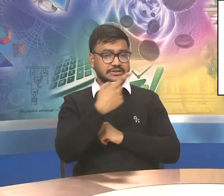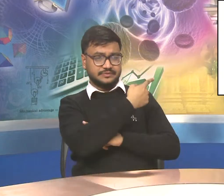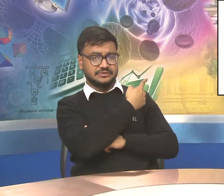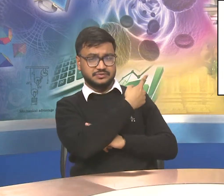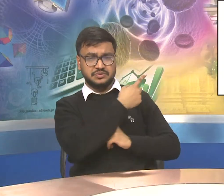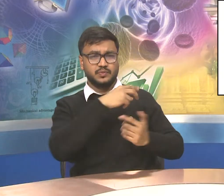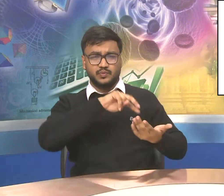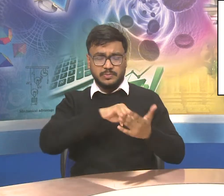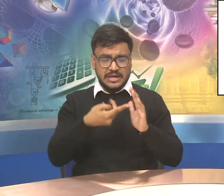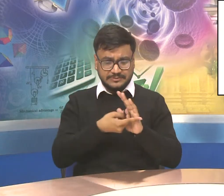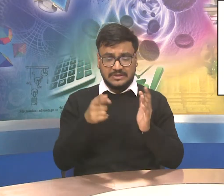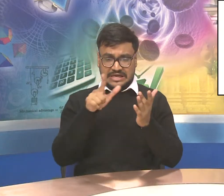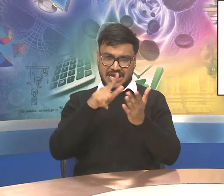Next is desirable.